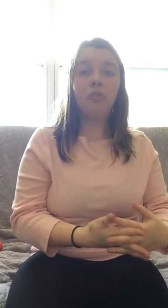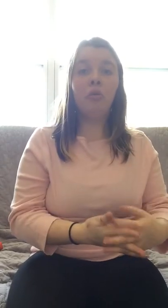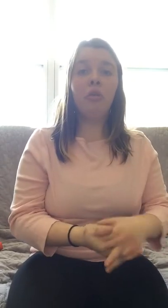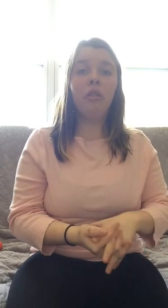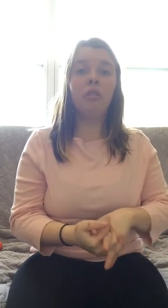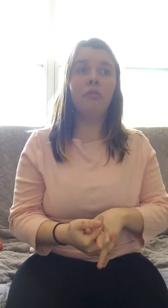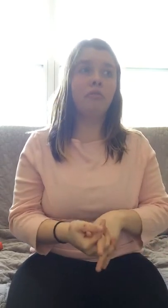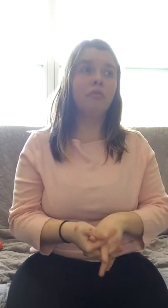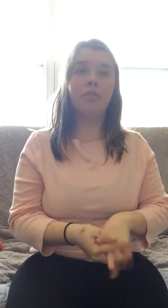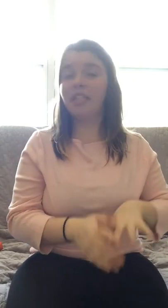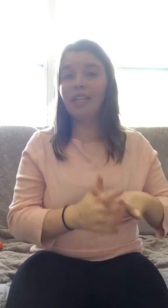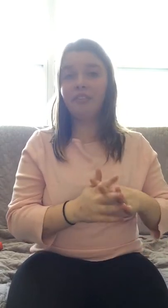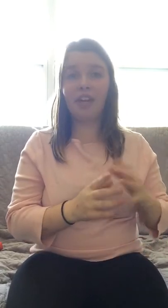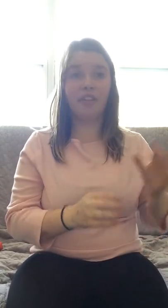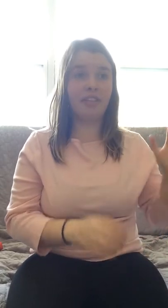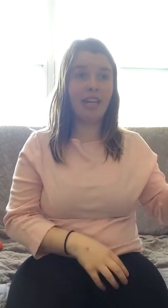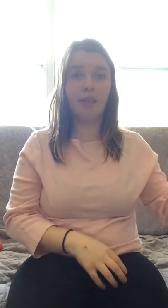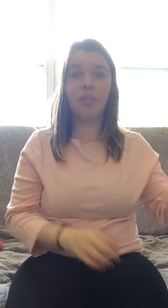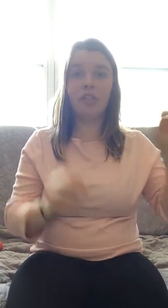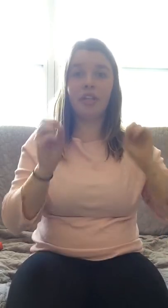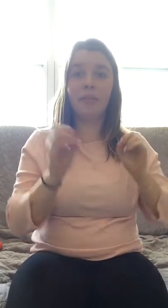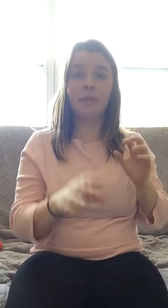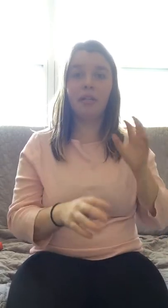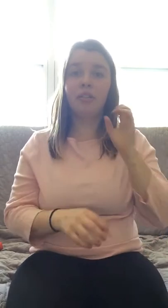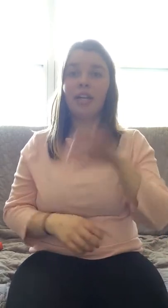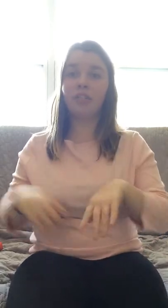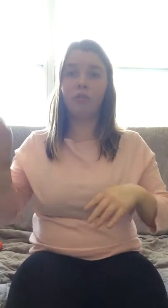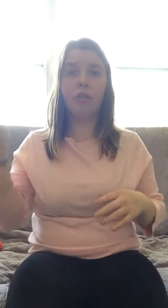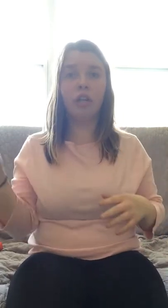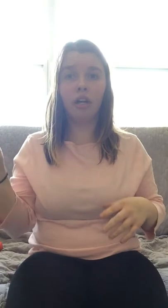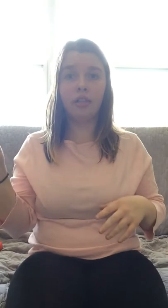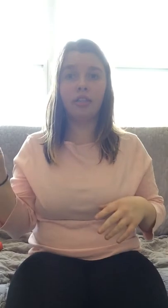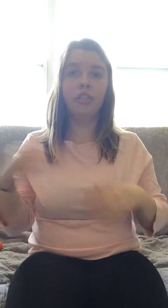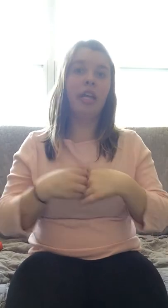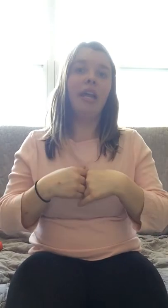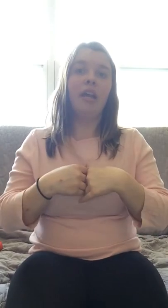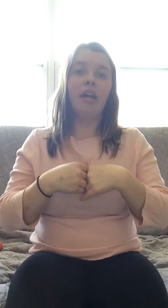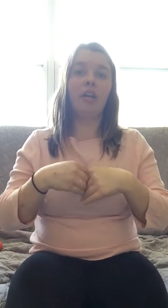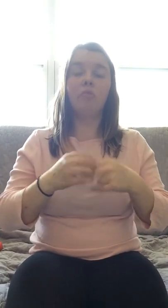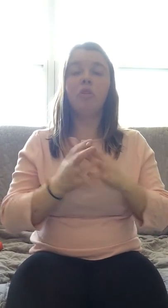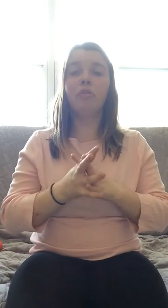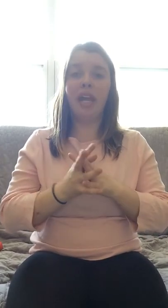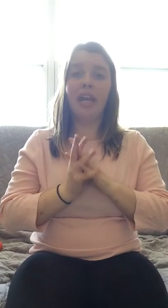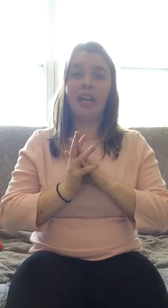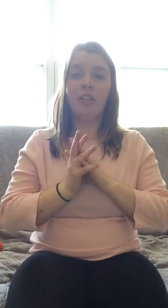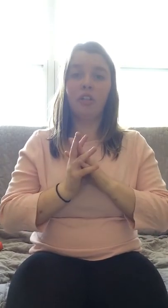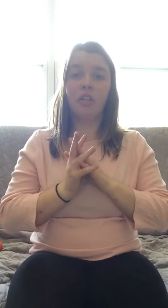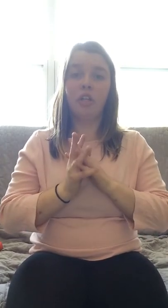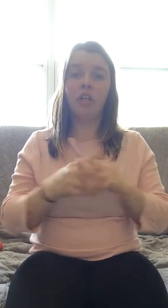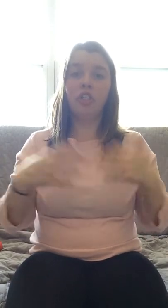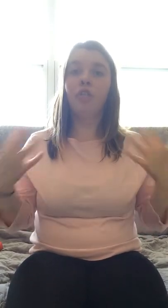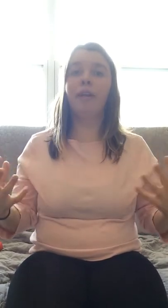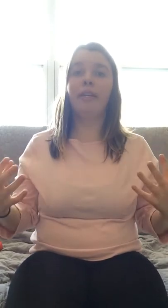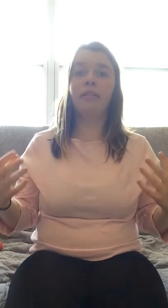school, rather it's elementary, middle, high school, or college, you can join in